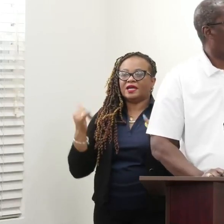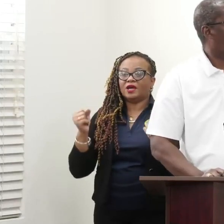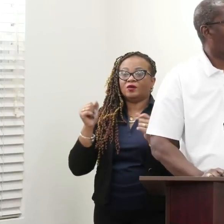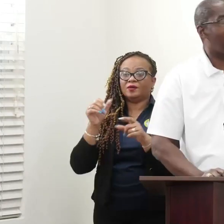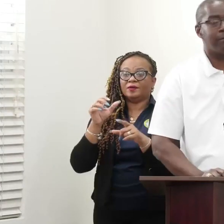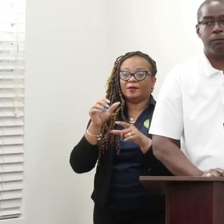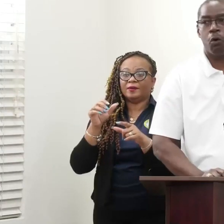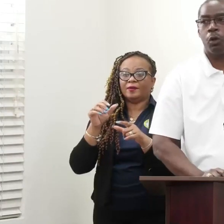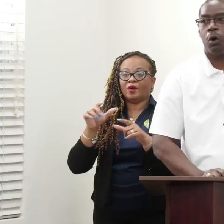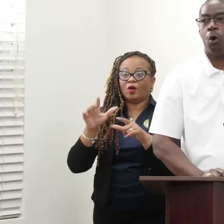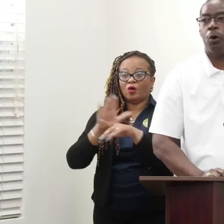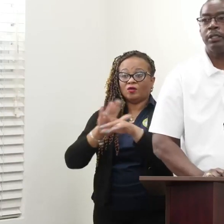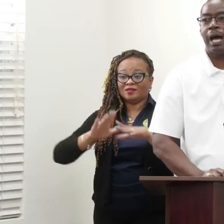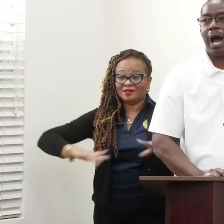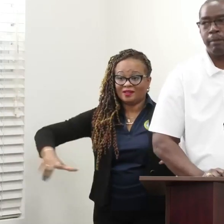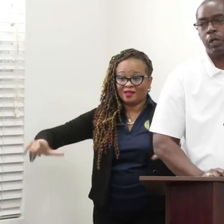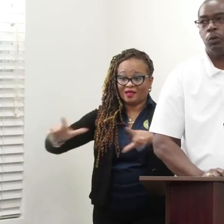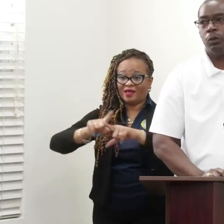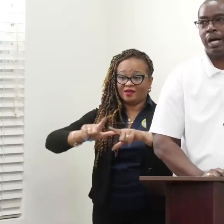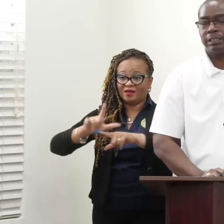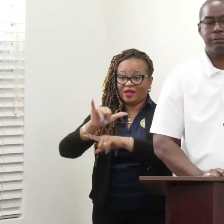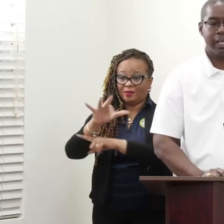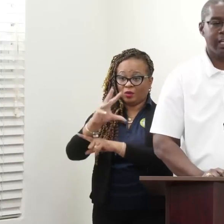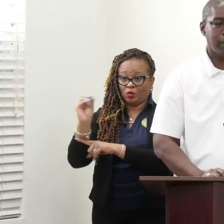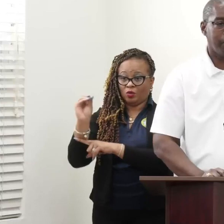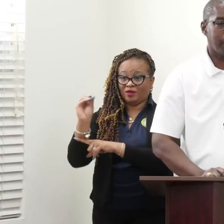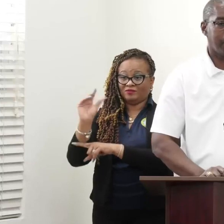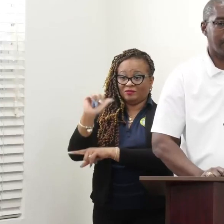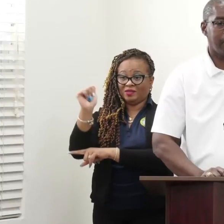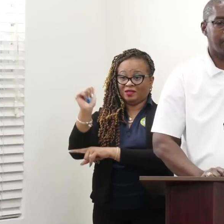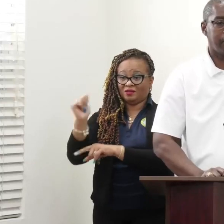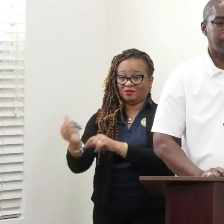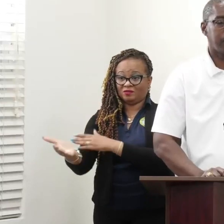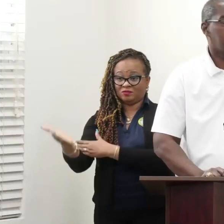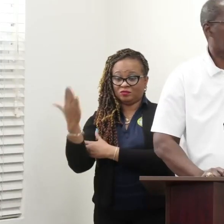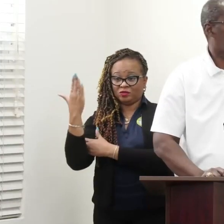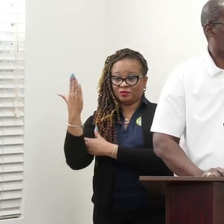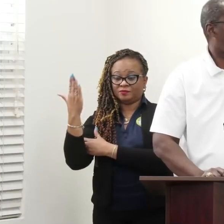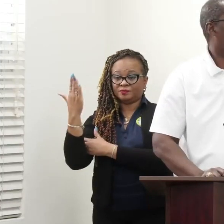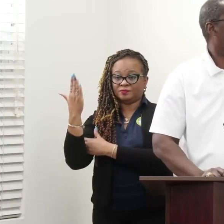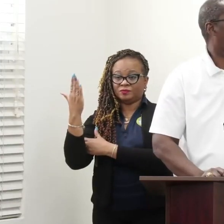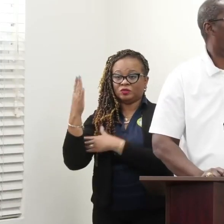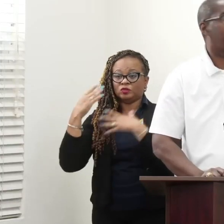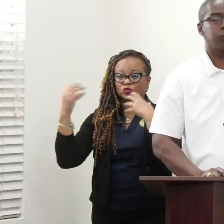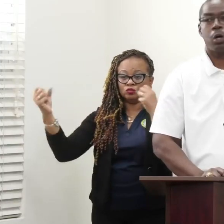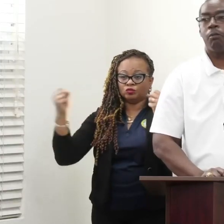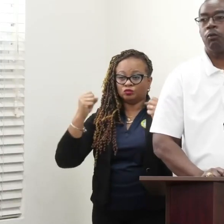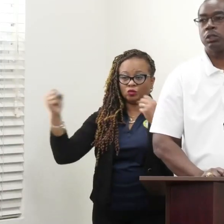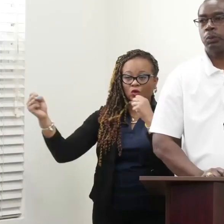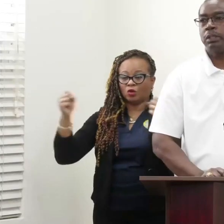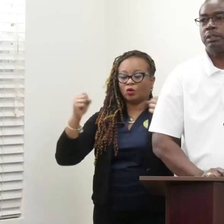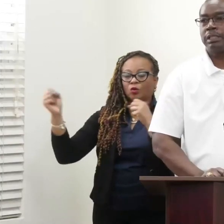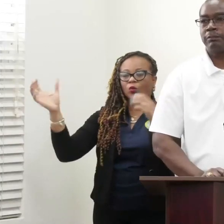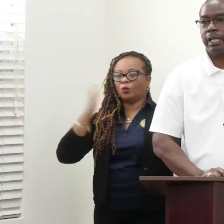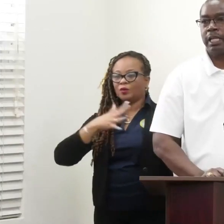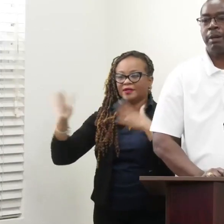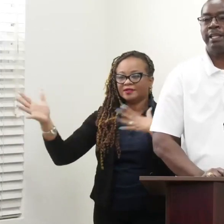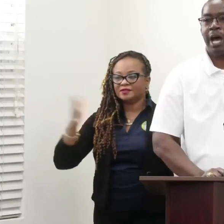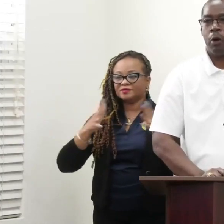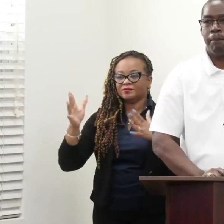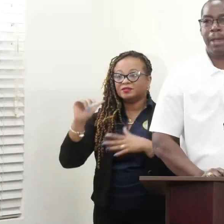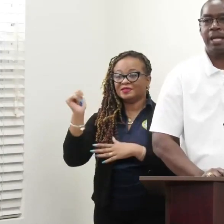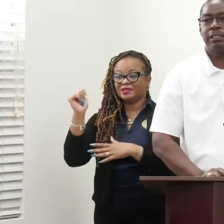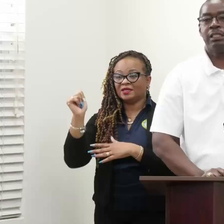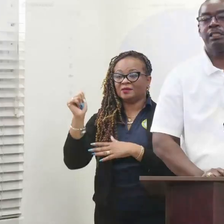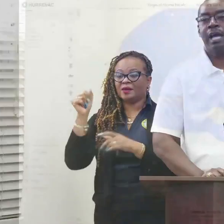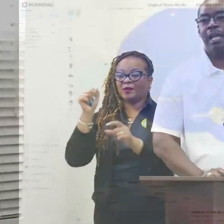impacting or making landfall on Abaco as of 10 a.m. Strong tropical storm force winds as of 10 a.m. are